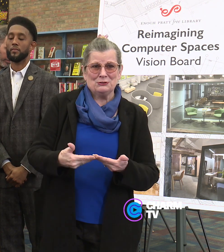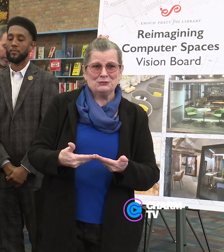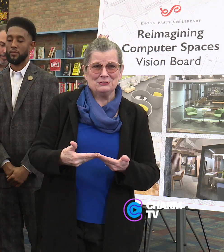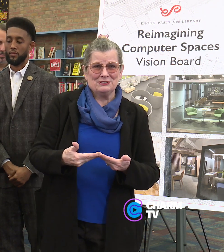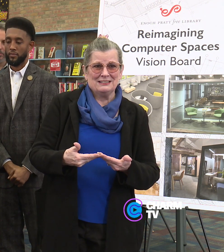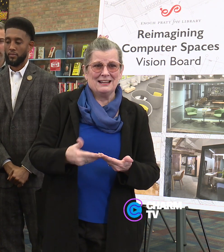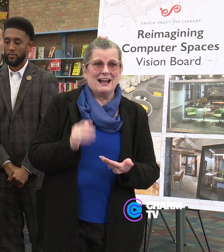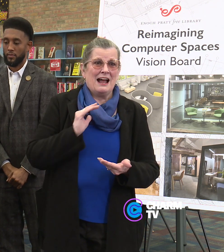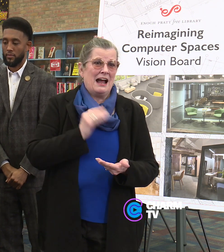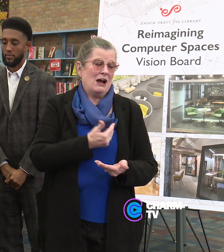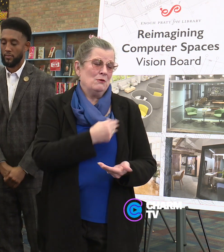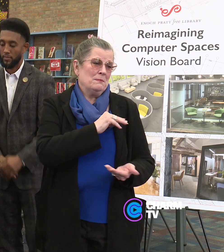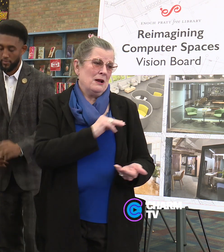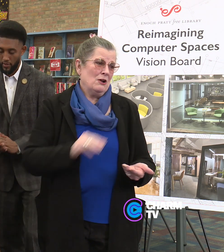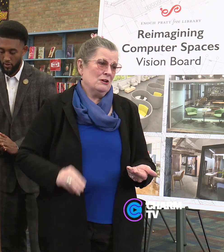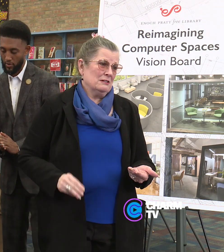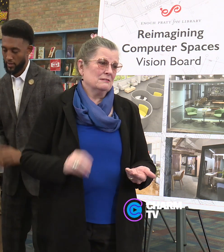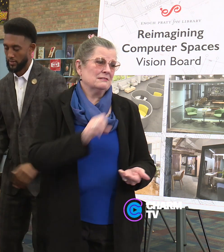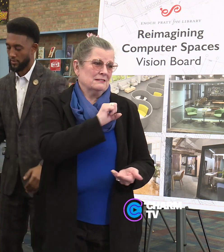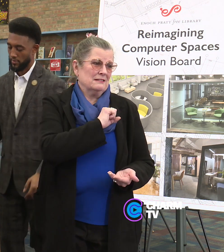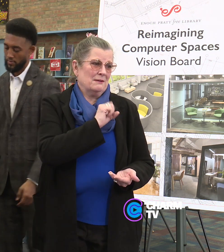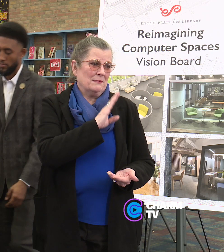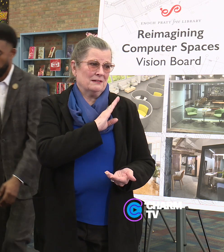our mayor, Mayor Brandon Scott.